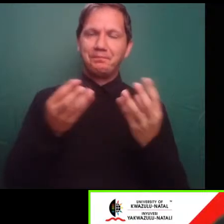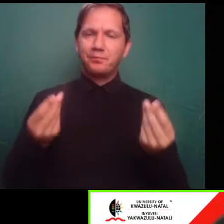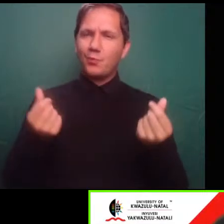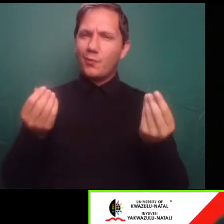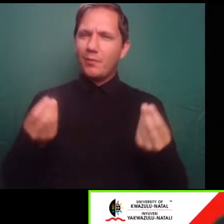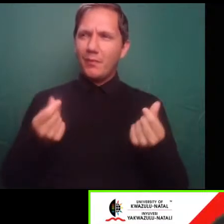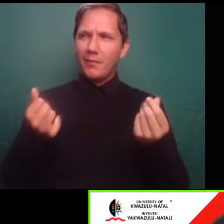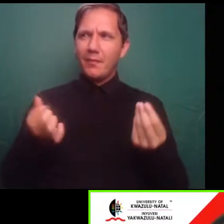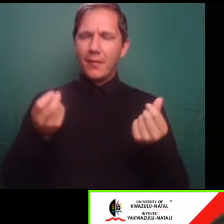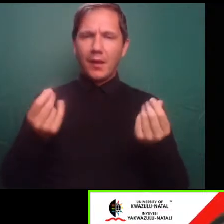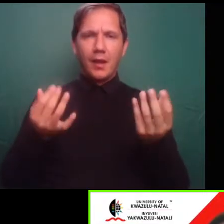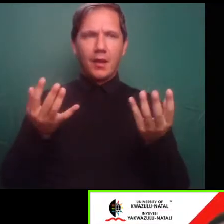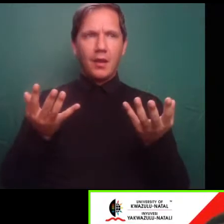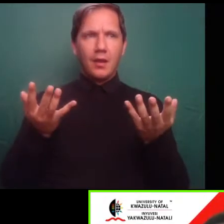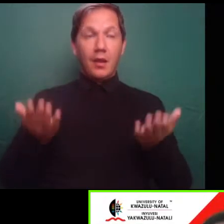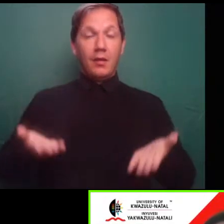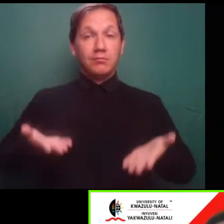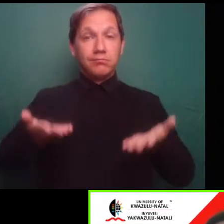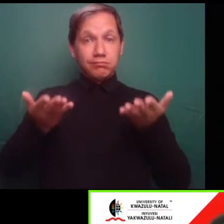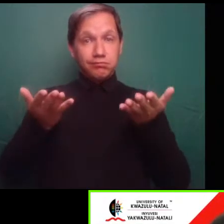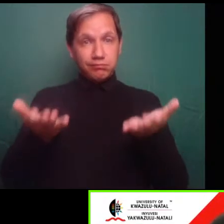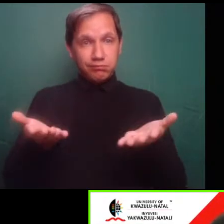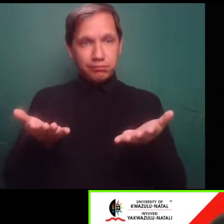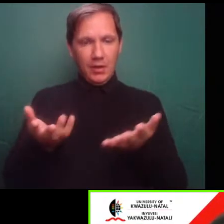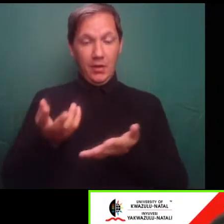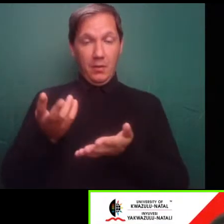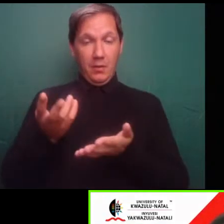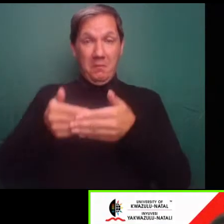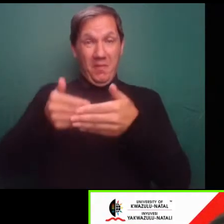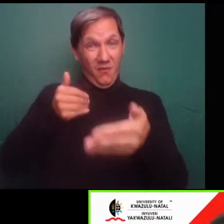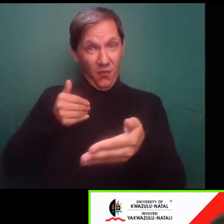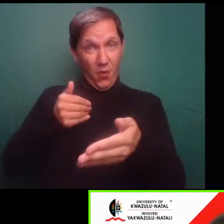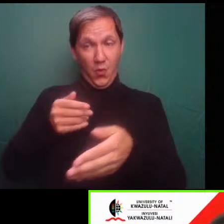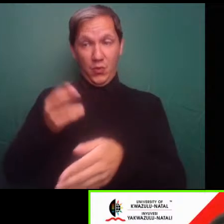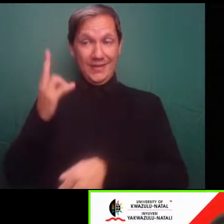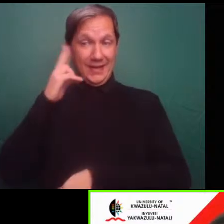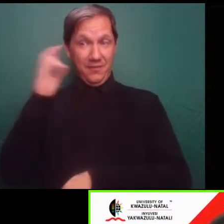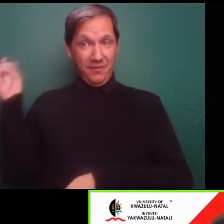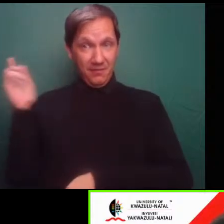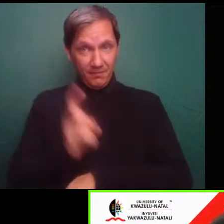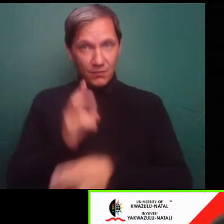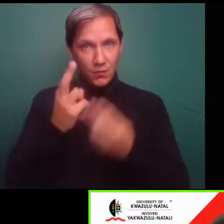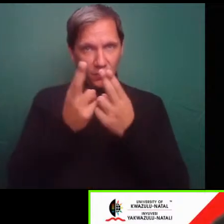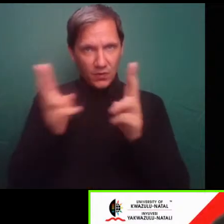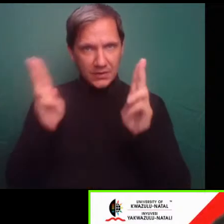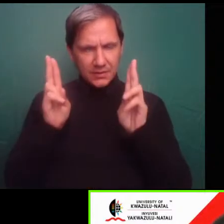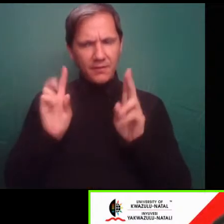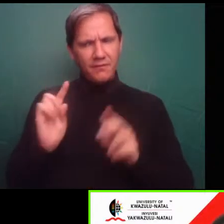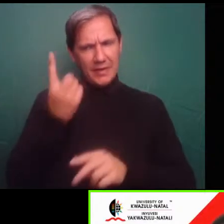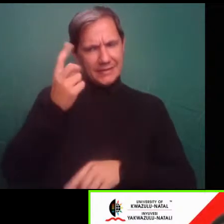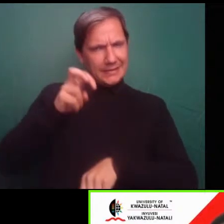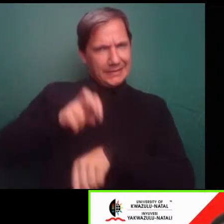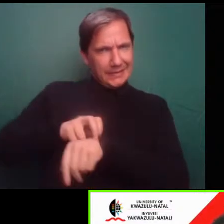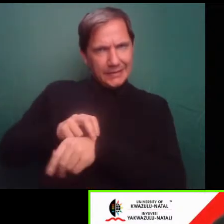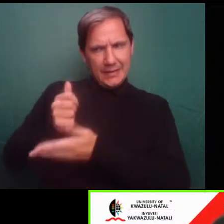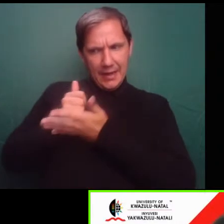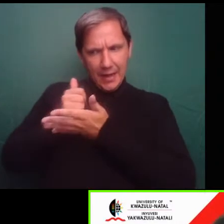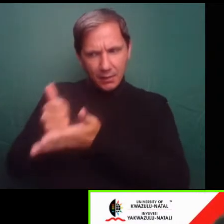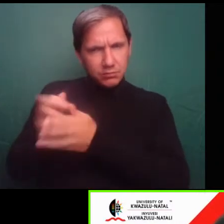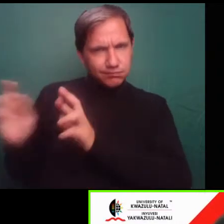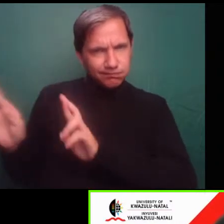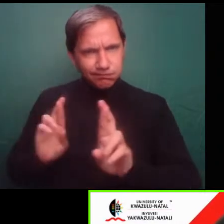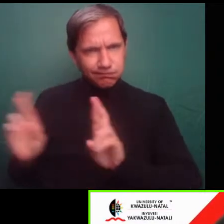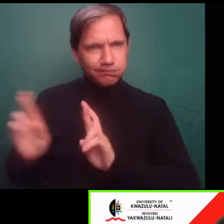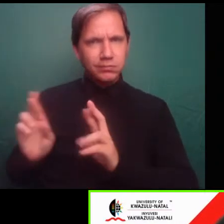provision of, well, the preparation of deaf students for tertiary education, the